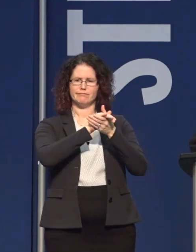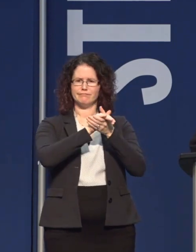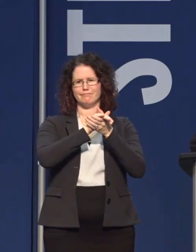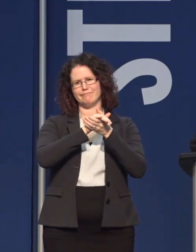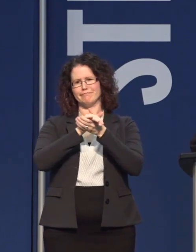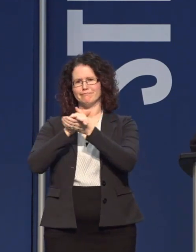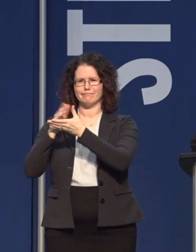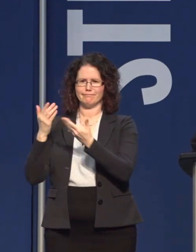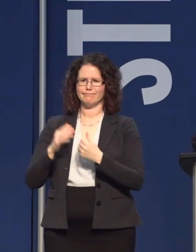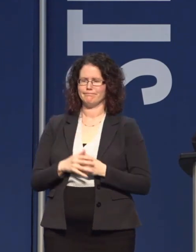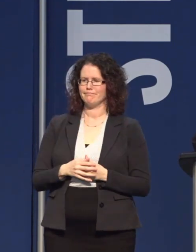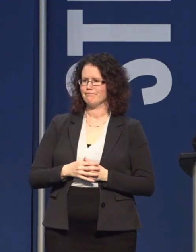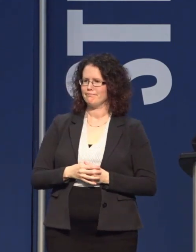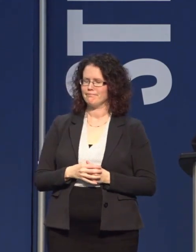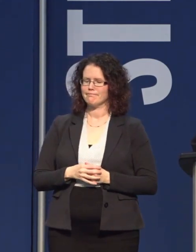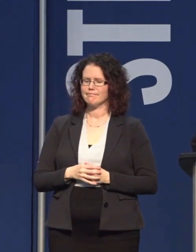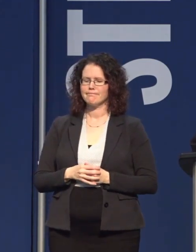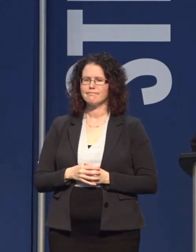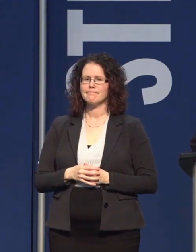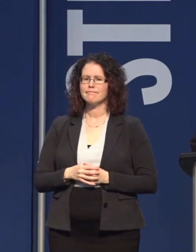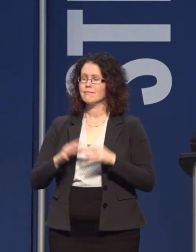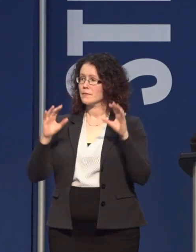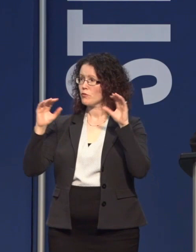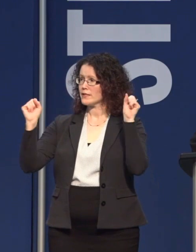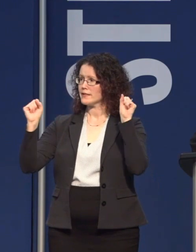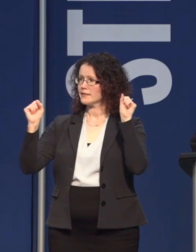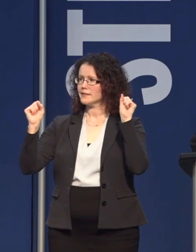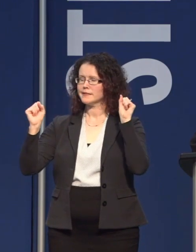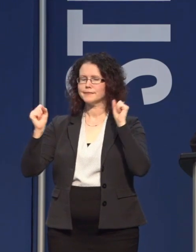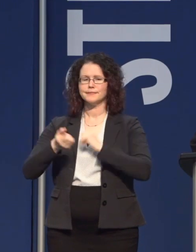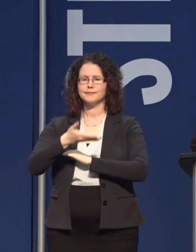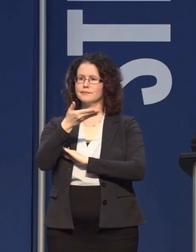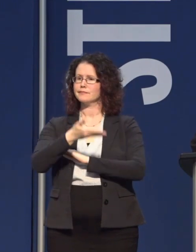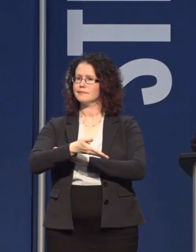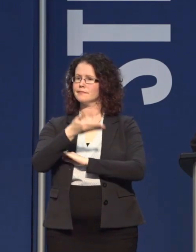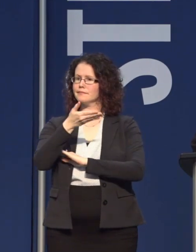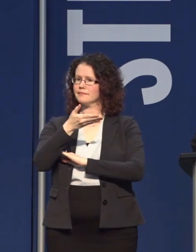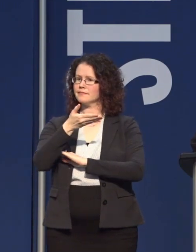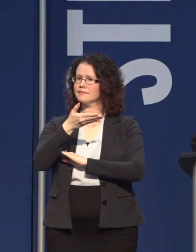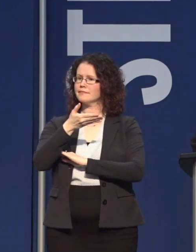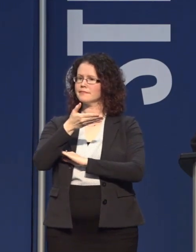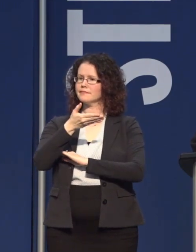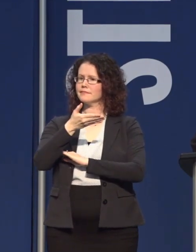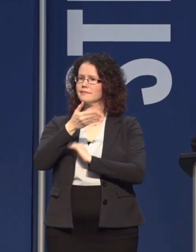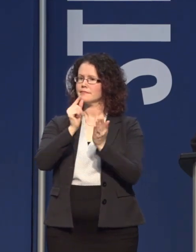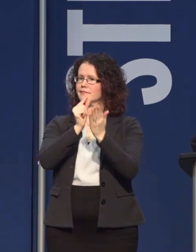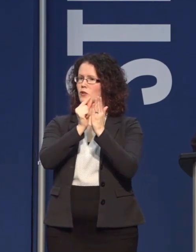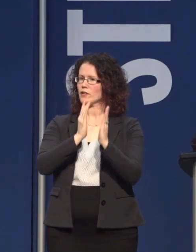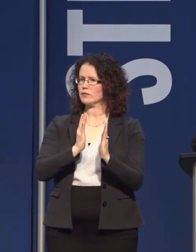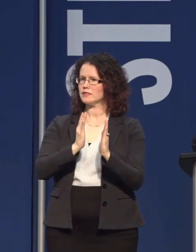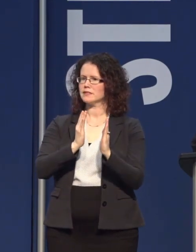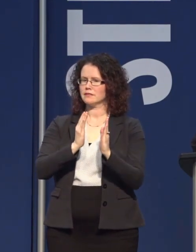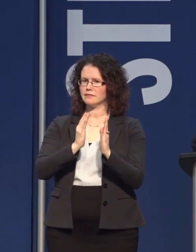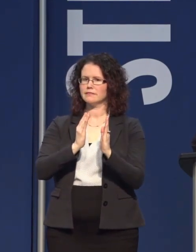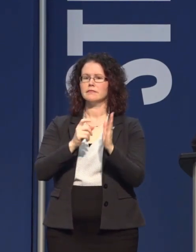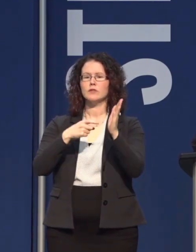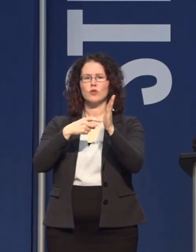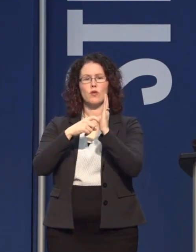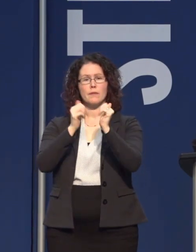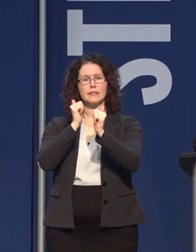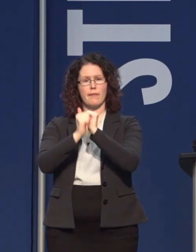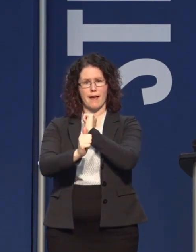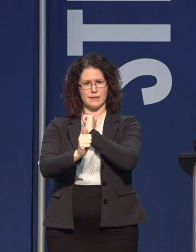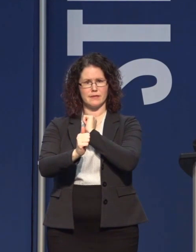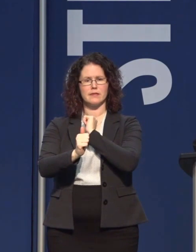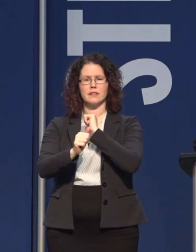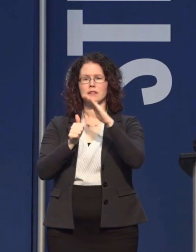presented. Mr. President, I present to you the following candidates who've completed all the requirements for credentials